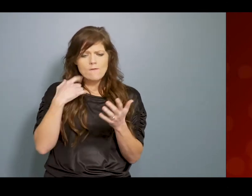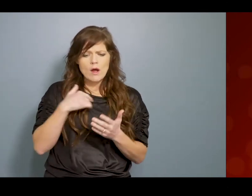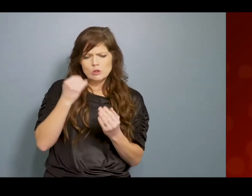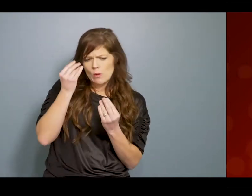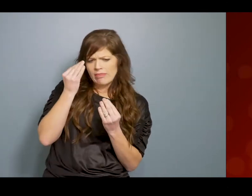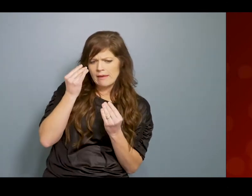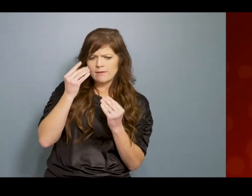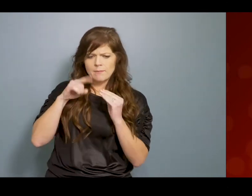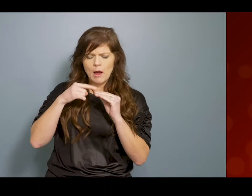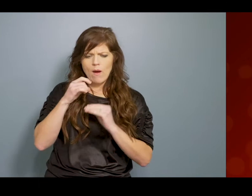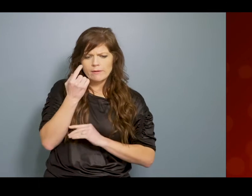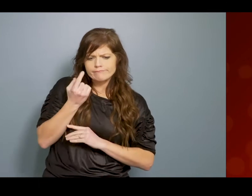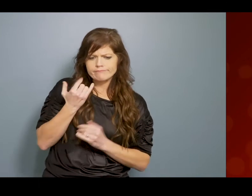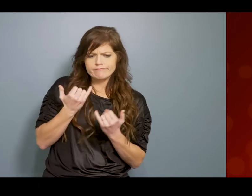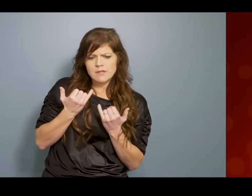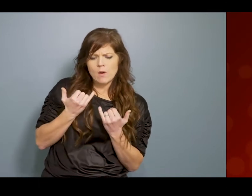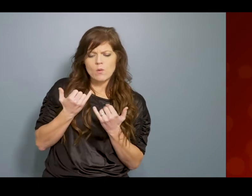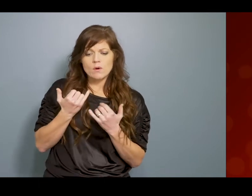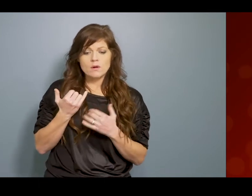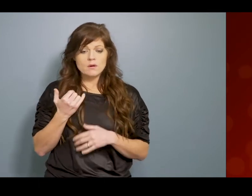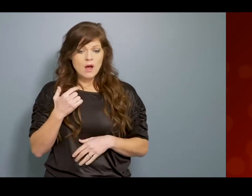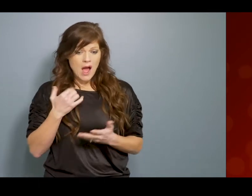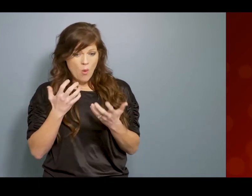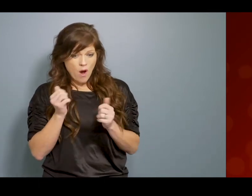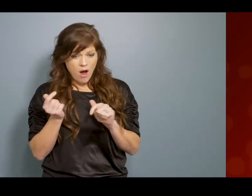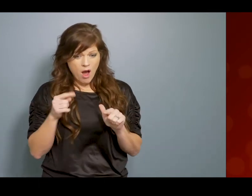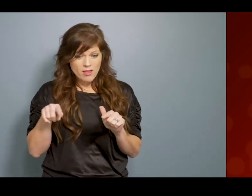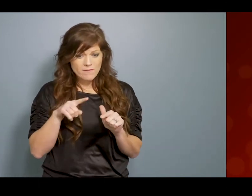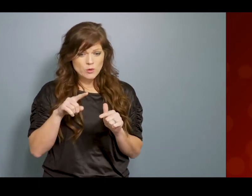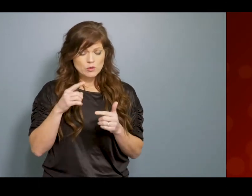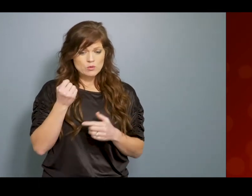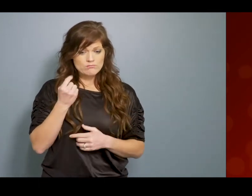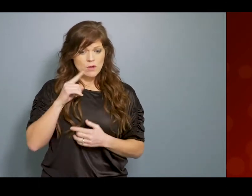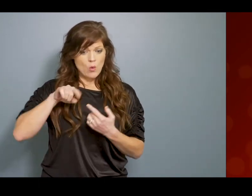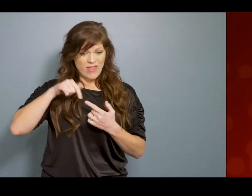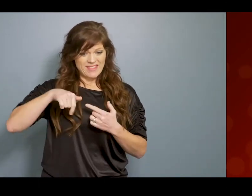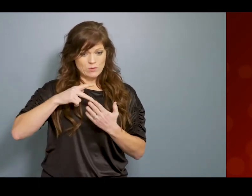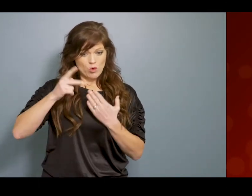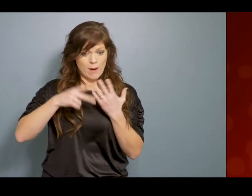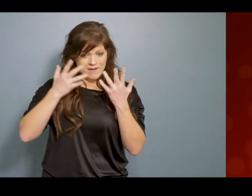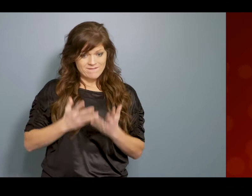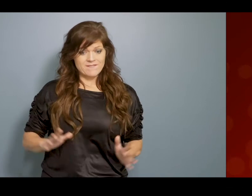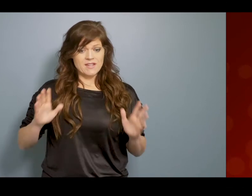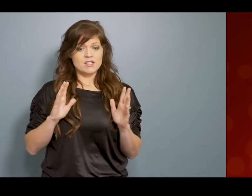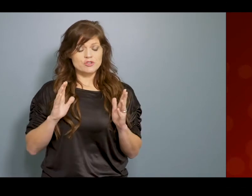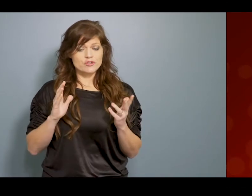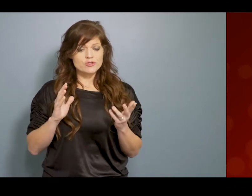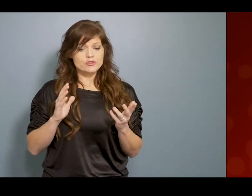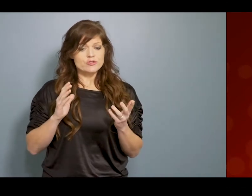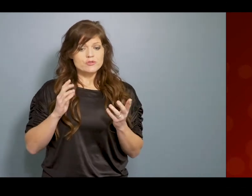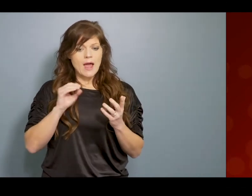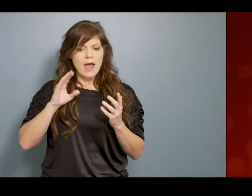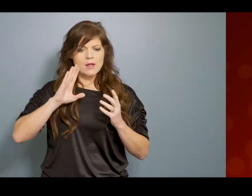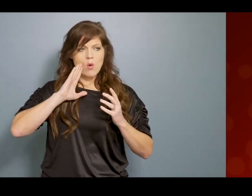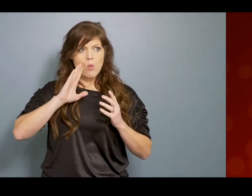encourage everyone, once our program here is completed and we get it published